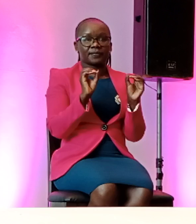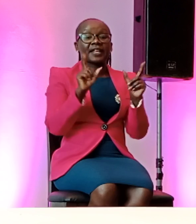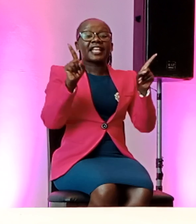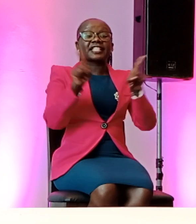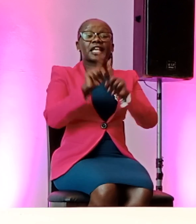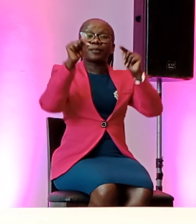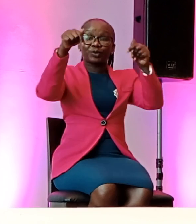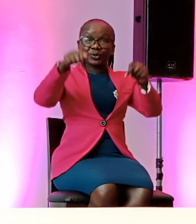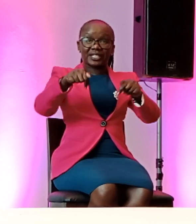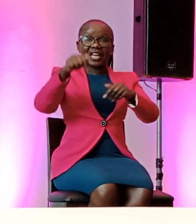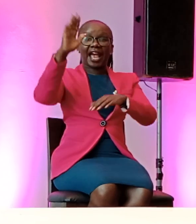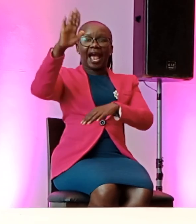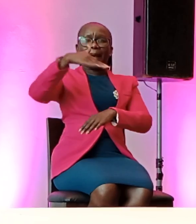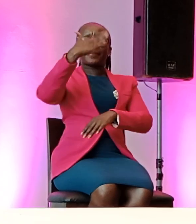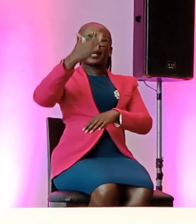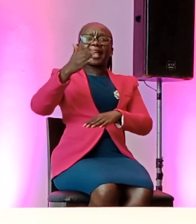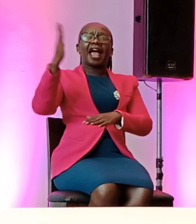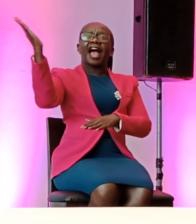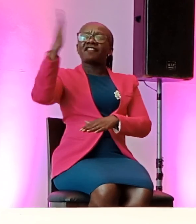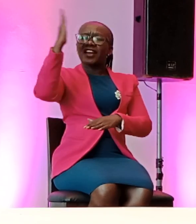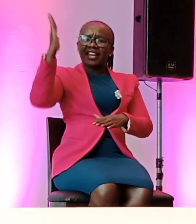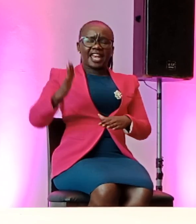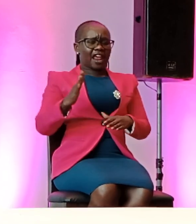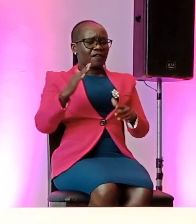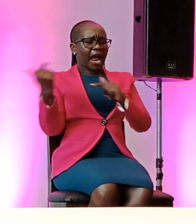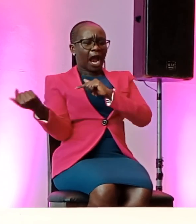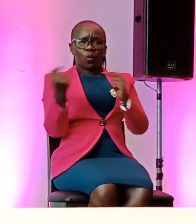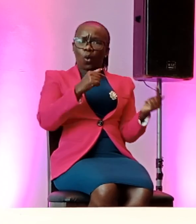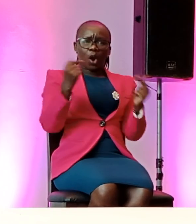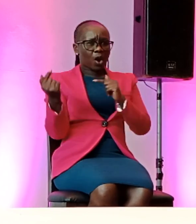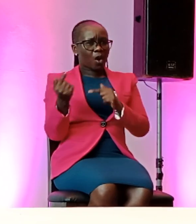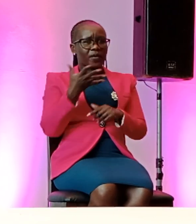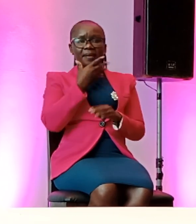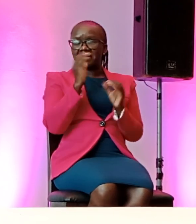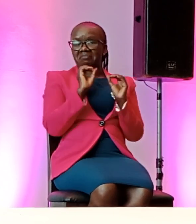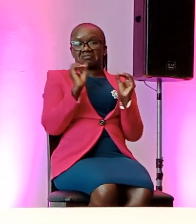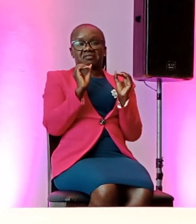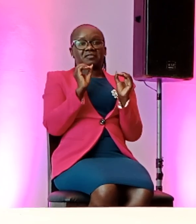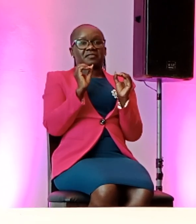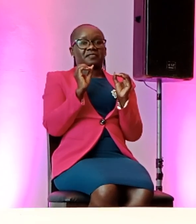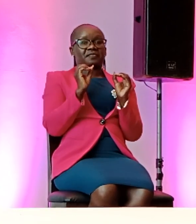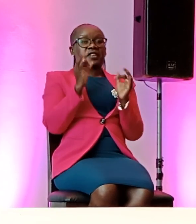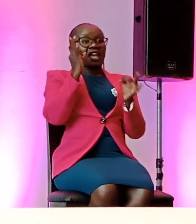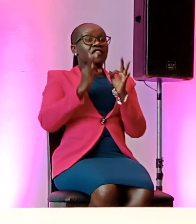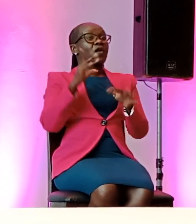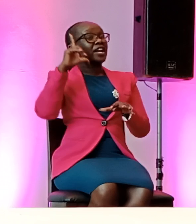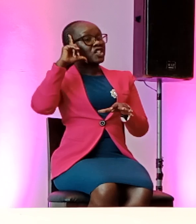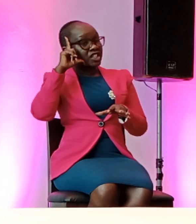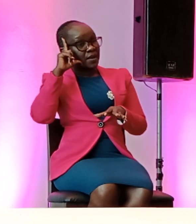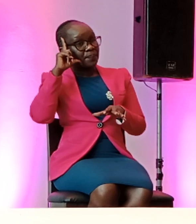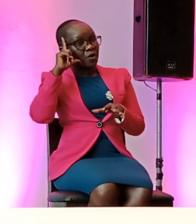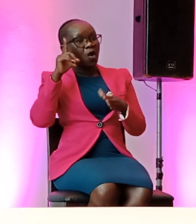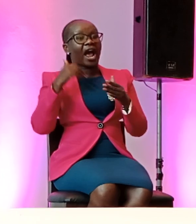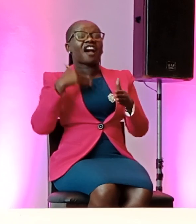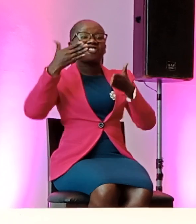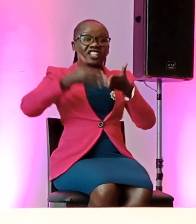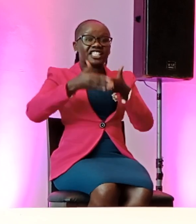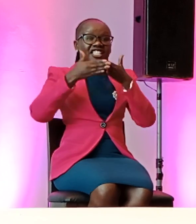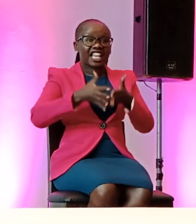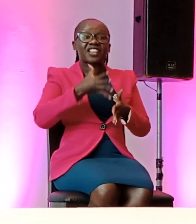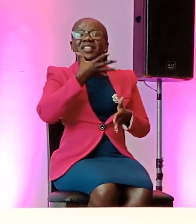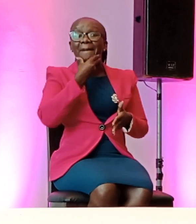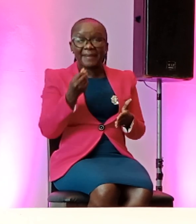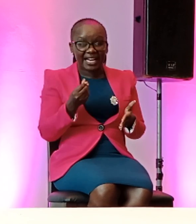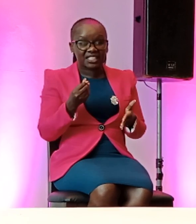Even today I'm in parliament, I never slept with any man to get this seat. If I was to sleep with a man to get where